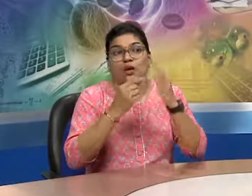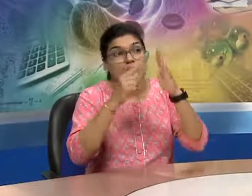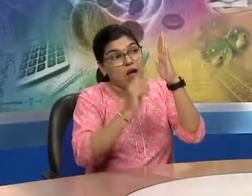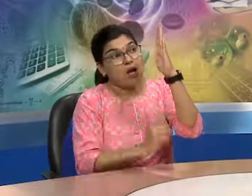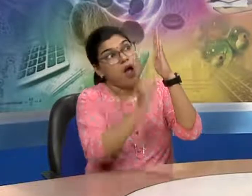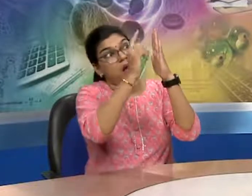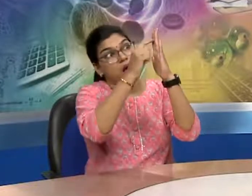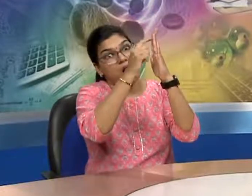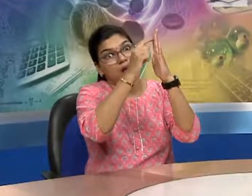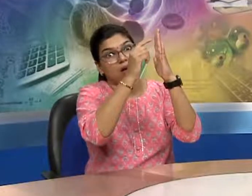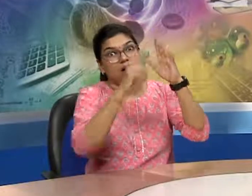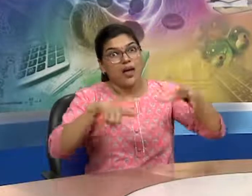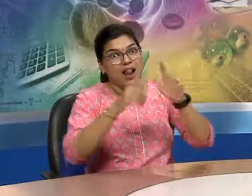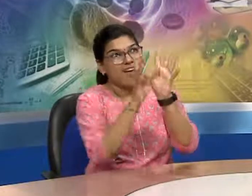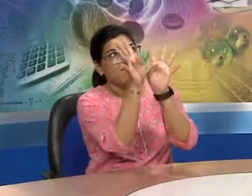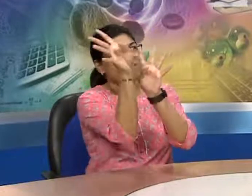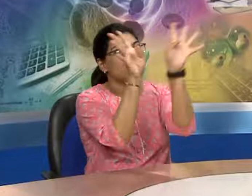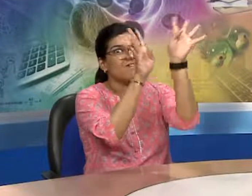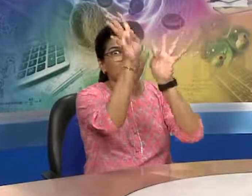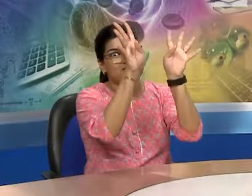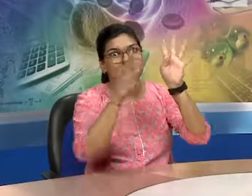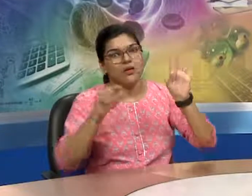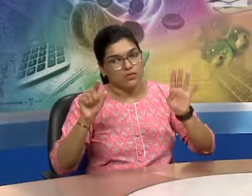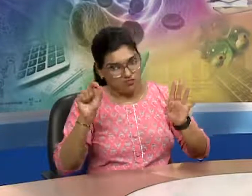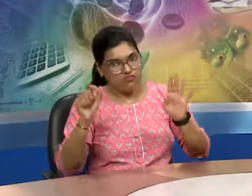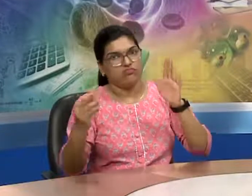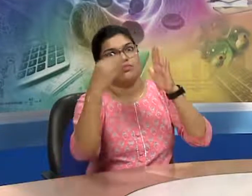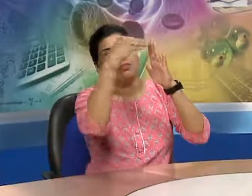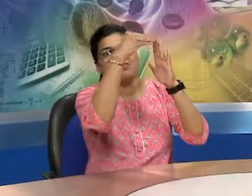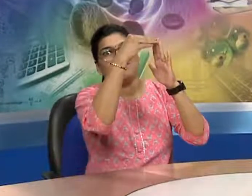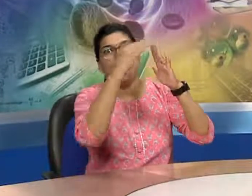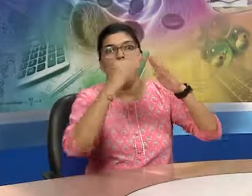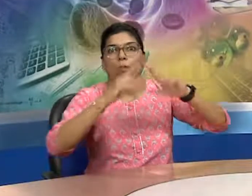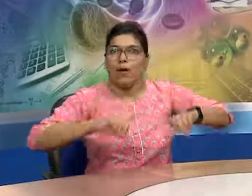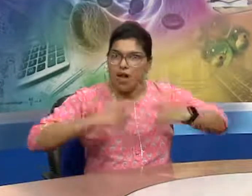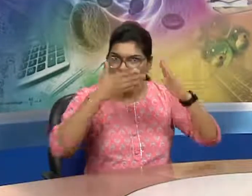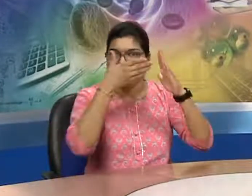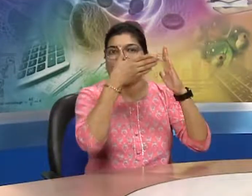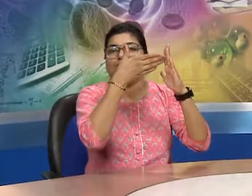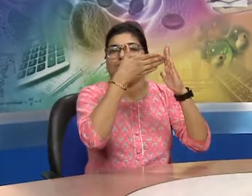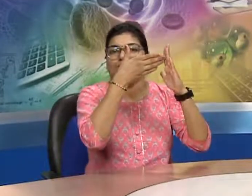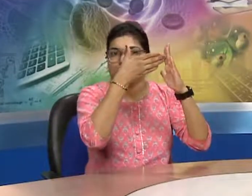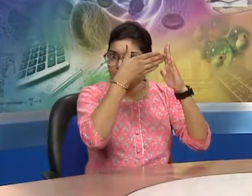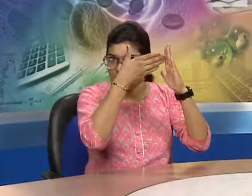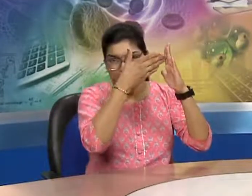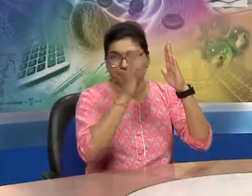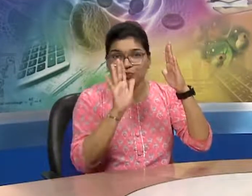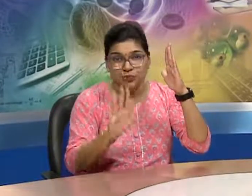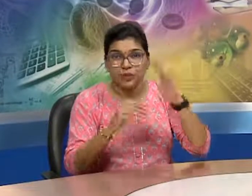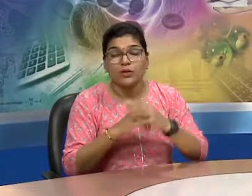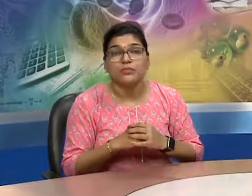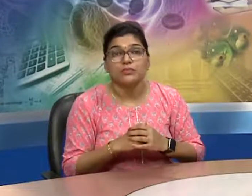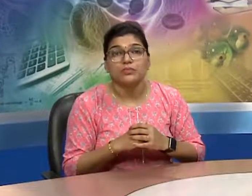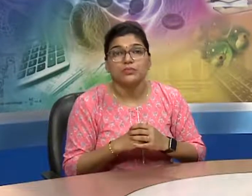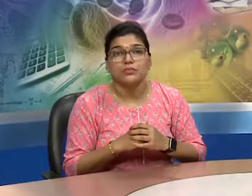lace bug occupies the top canopy of the tree in the previous picture you had seen, and then